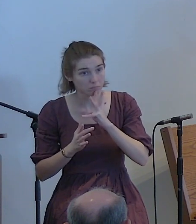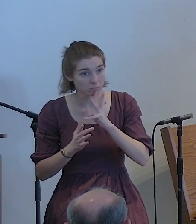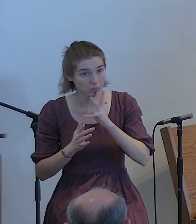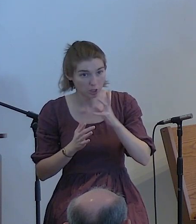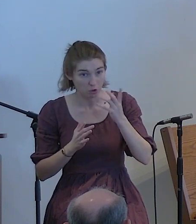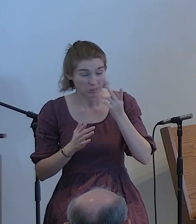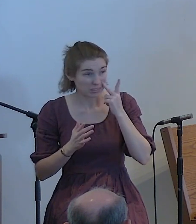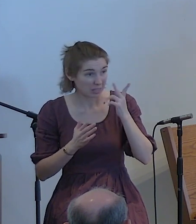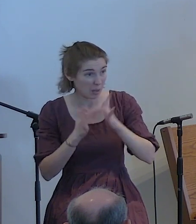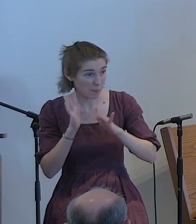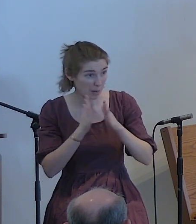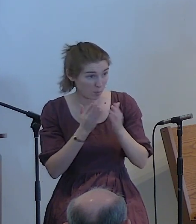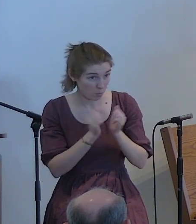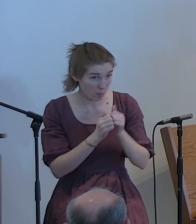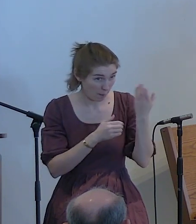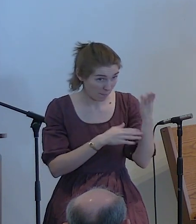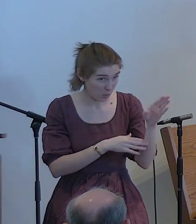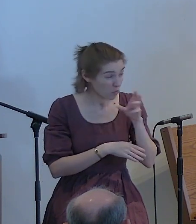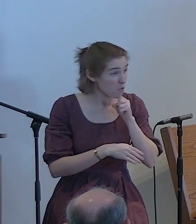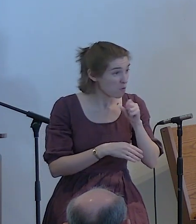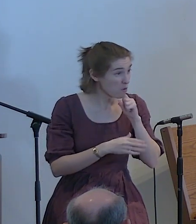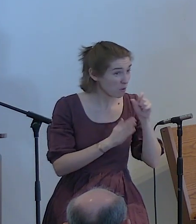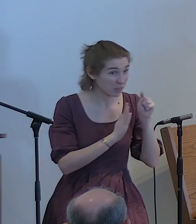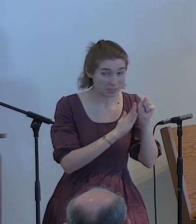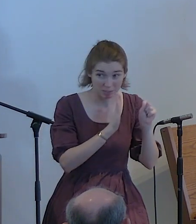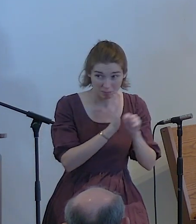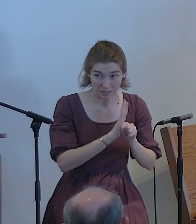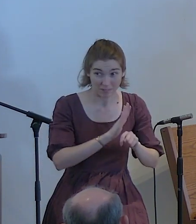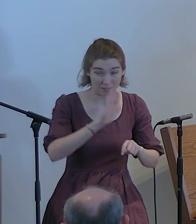Have you ever seen a Bible with blue in the Old Testament?